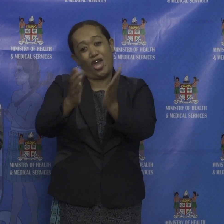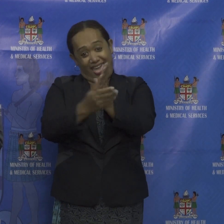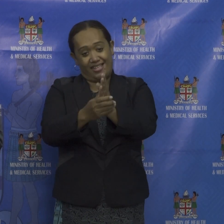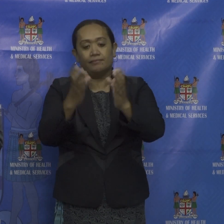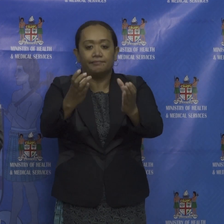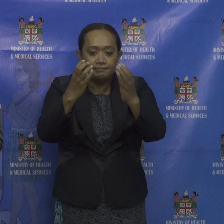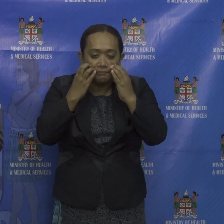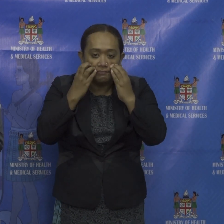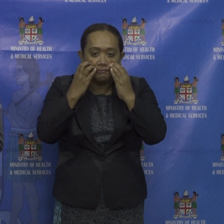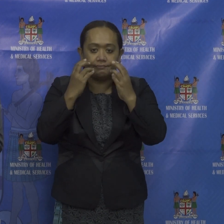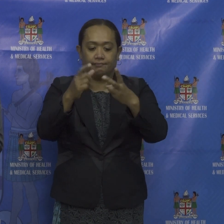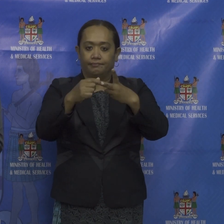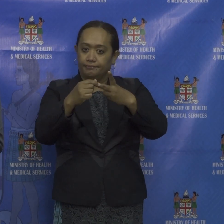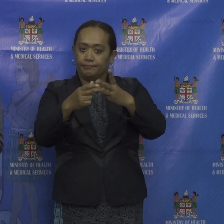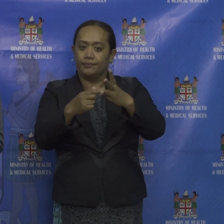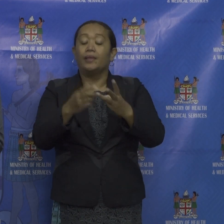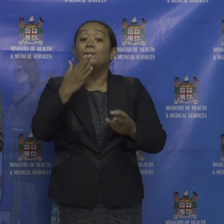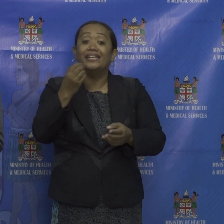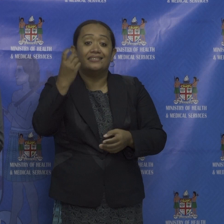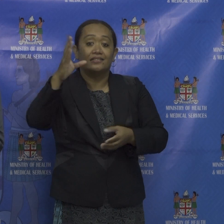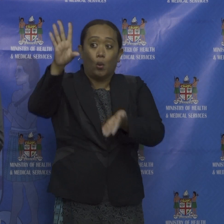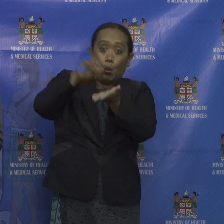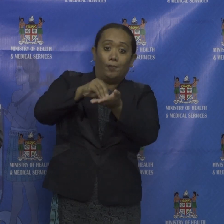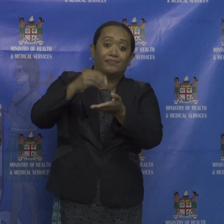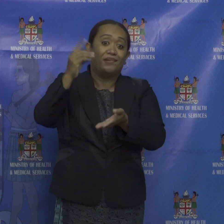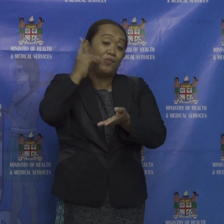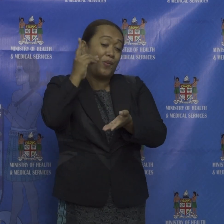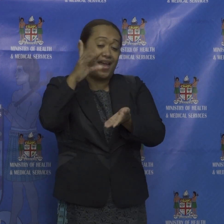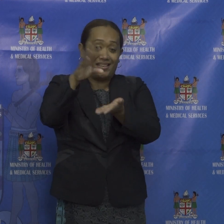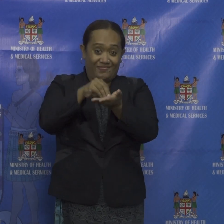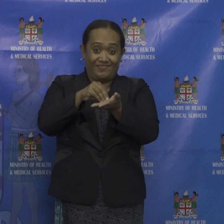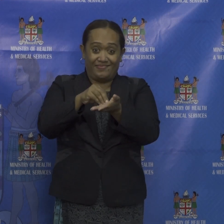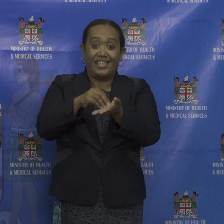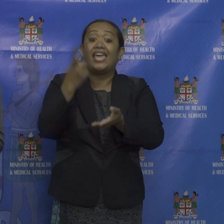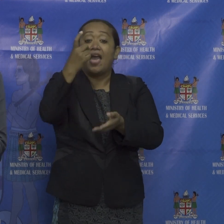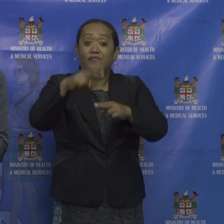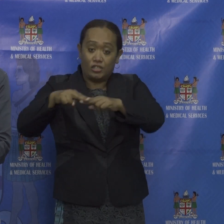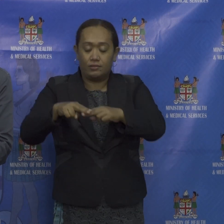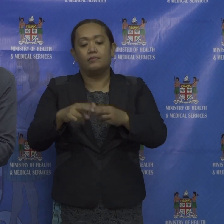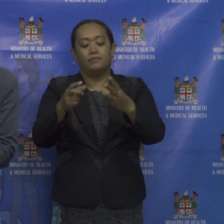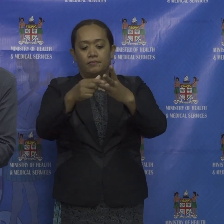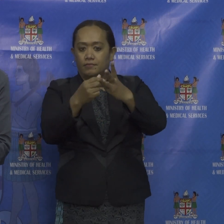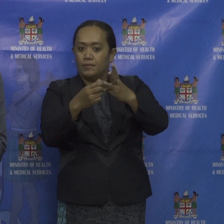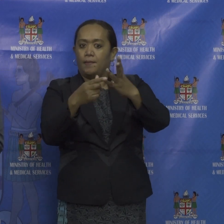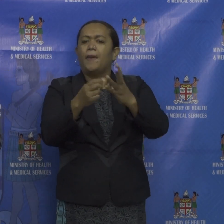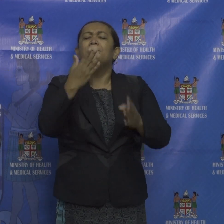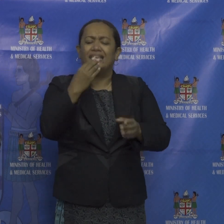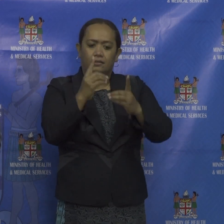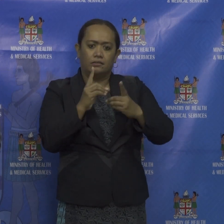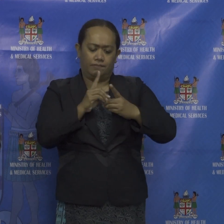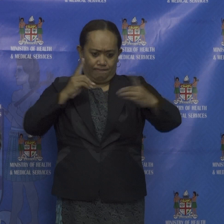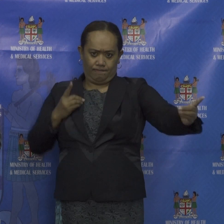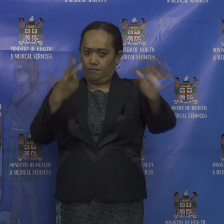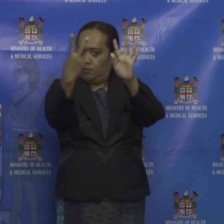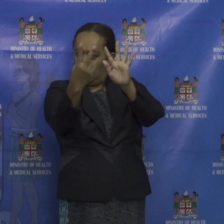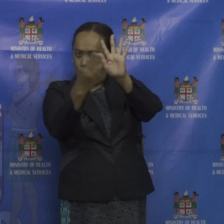a mask in public, install Care Fiji, and keep it running every time you leave the home, and also maintain physical distancing at